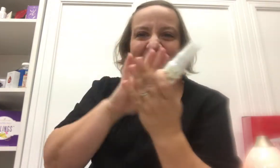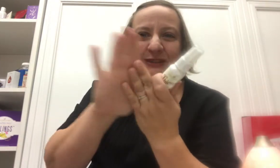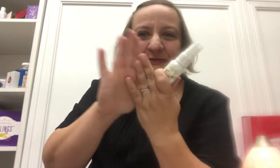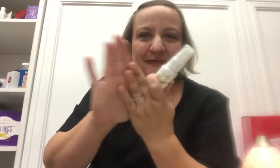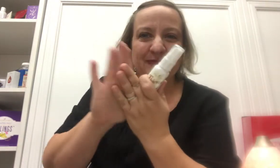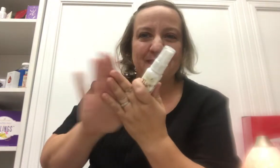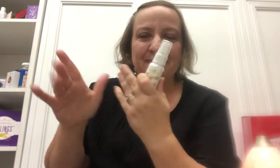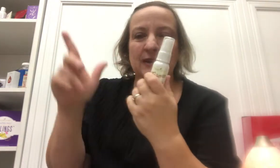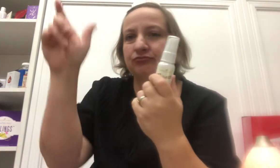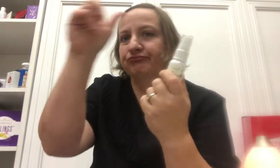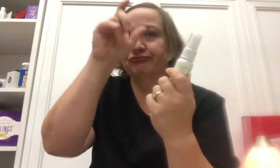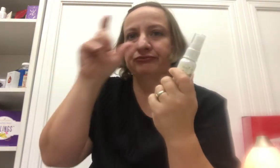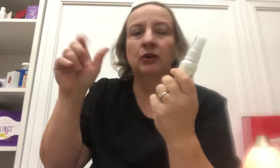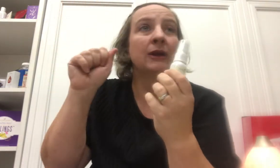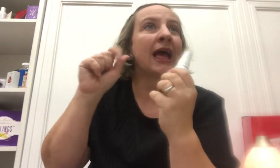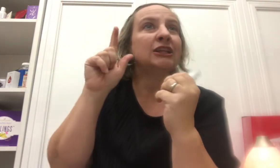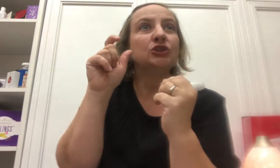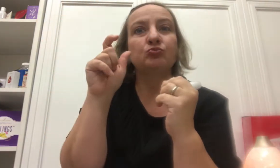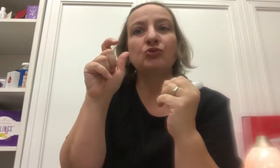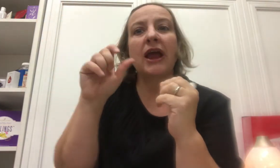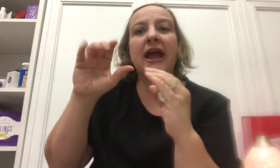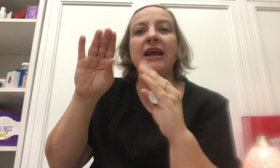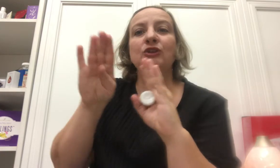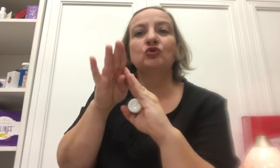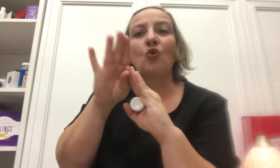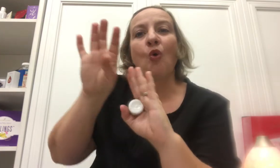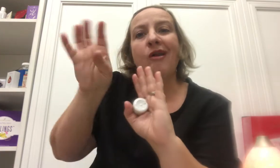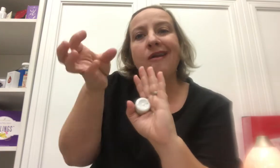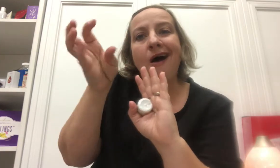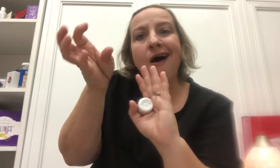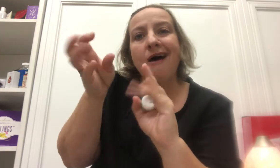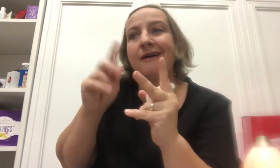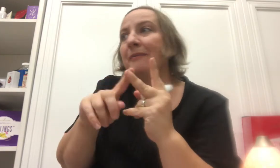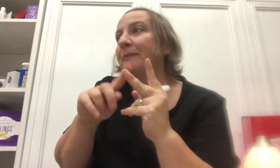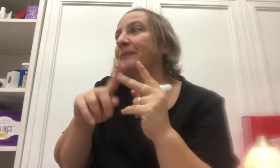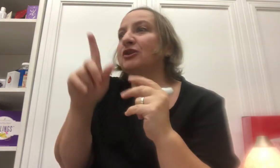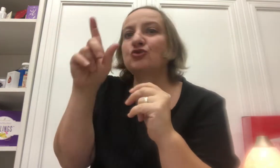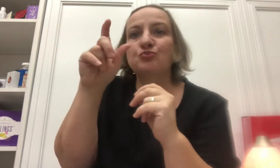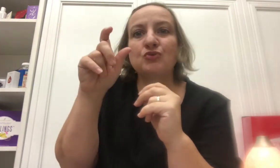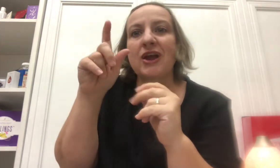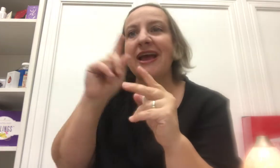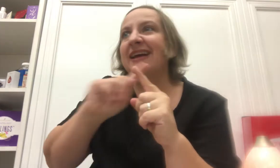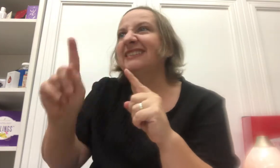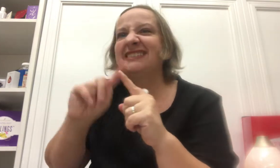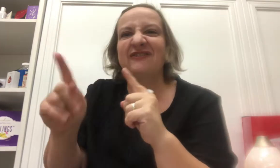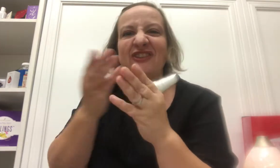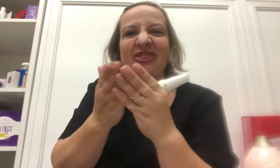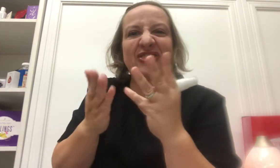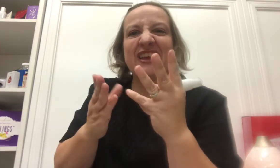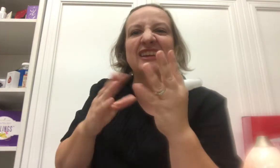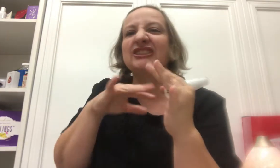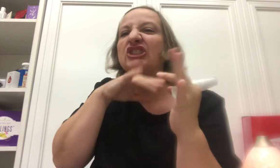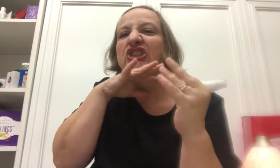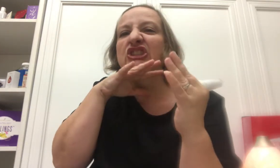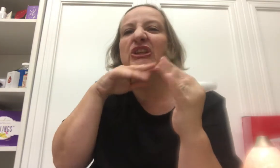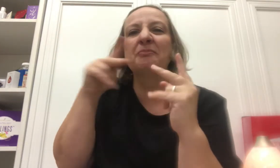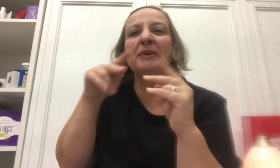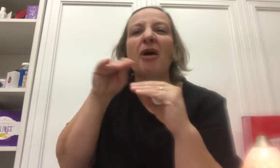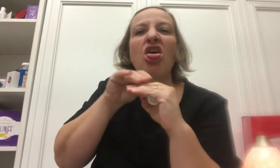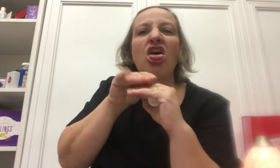Thieves spray. So you can use it to clean things like doorknobs, or spray various things